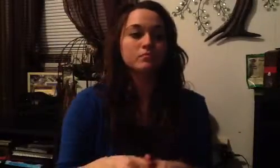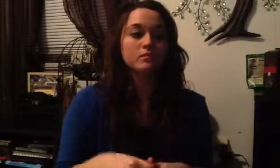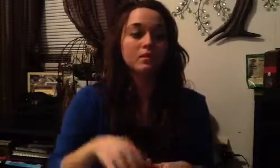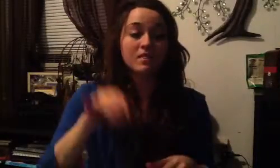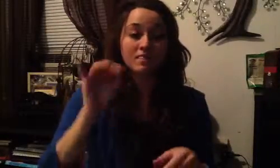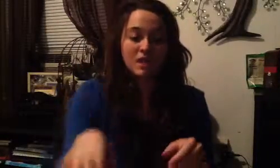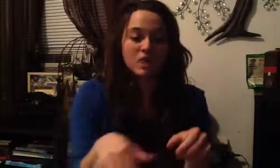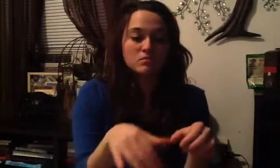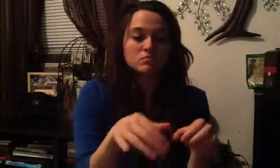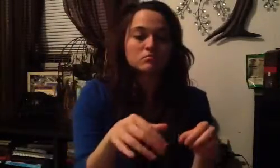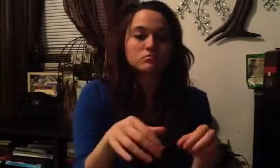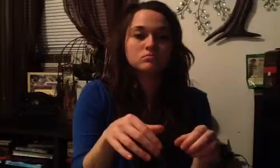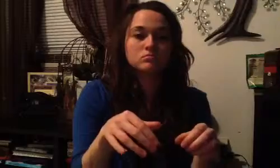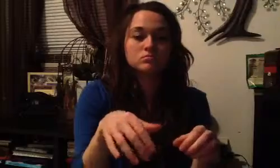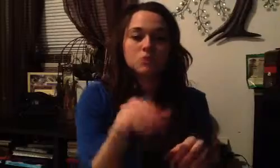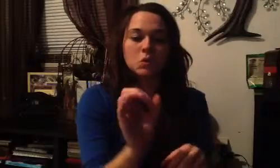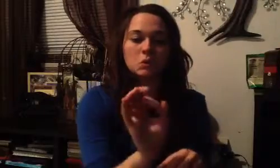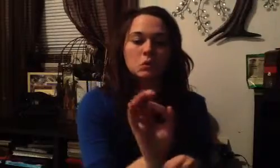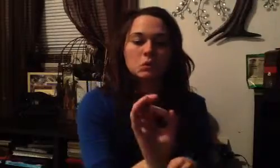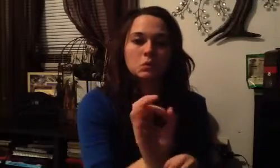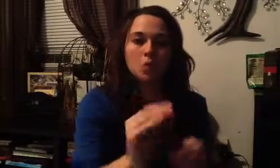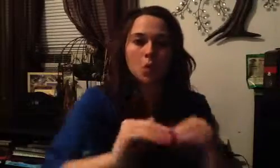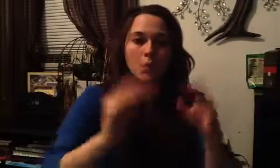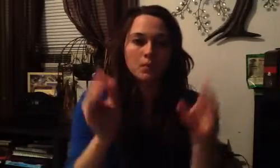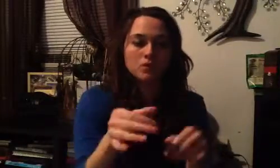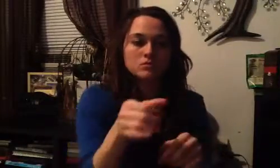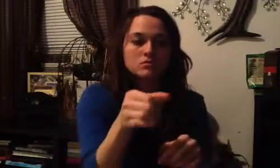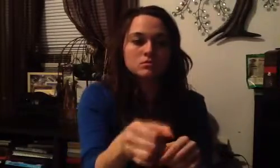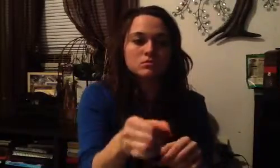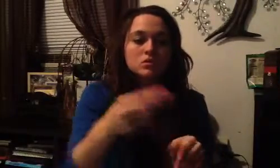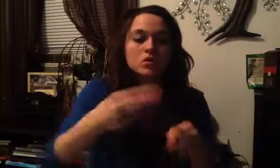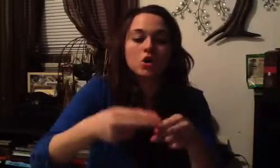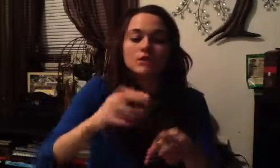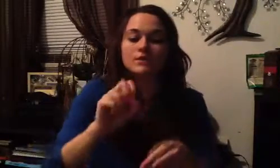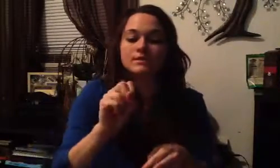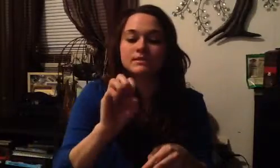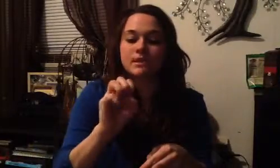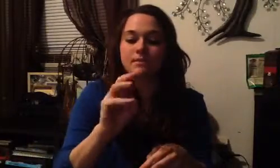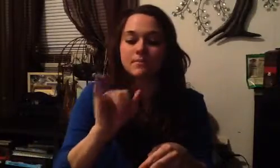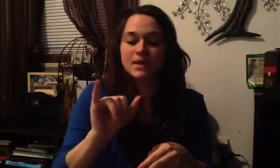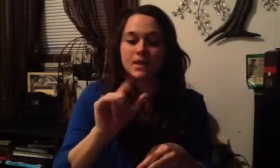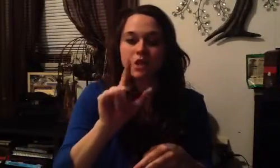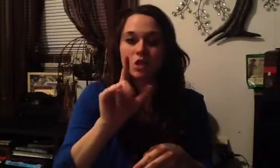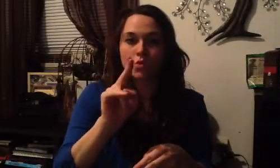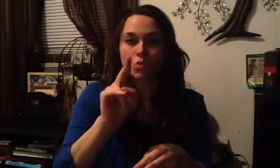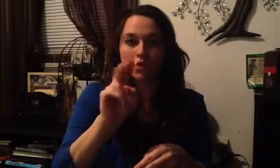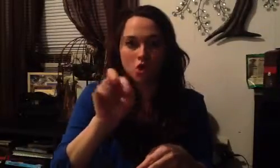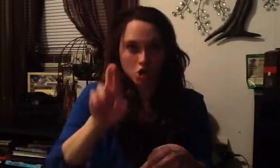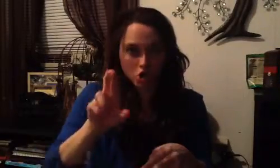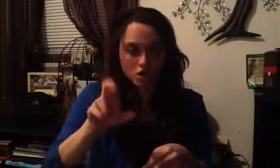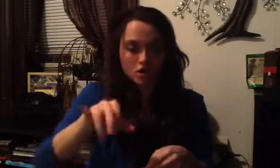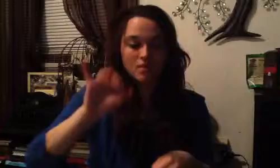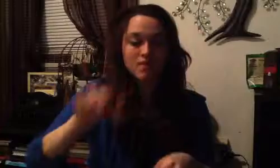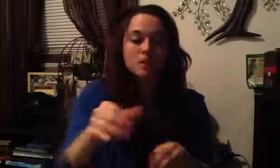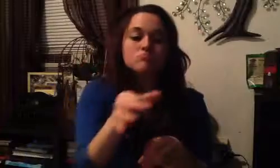When this is forced closed, your semilunar opens. This semilunar is called the